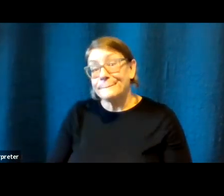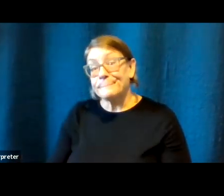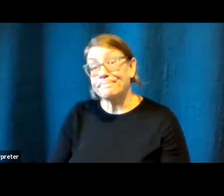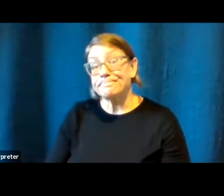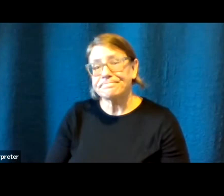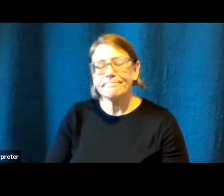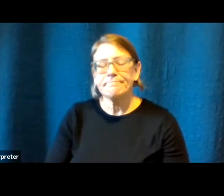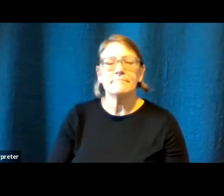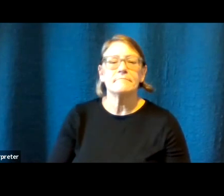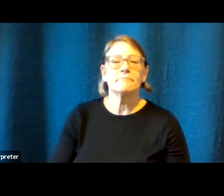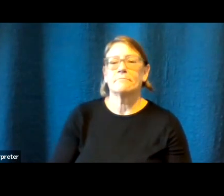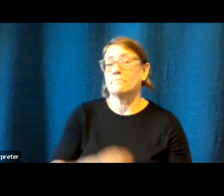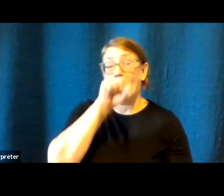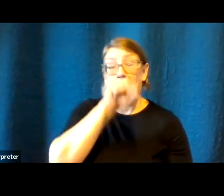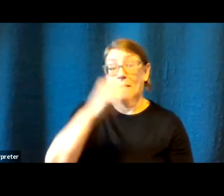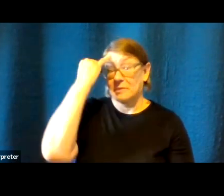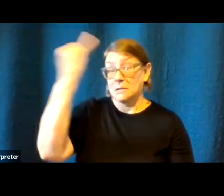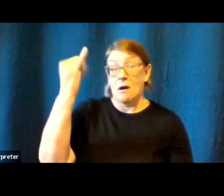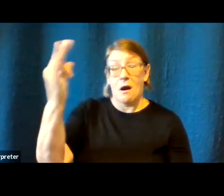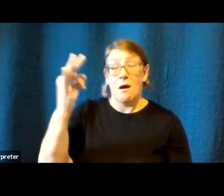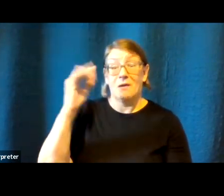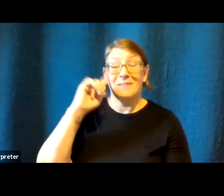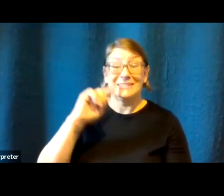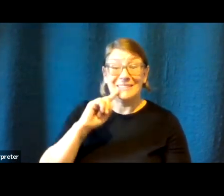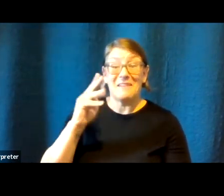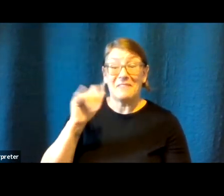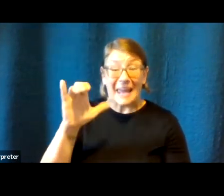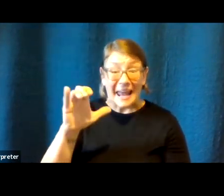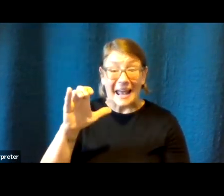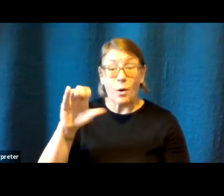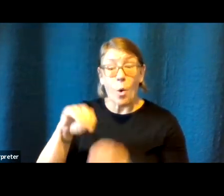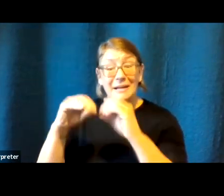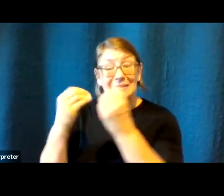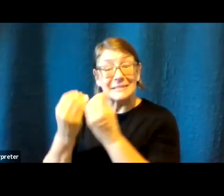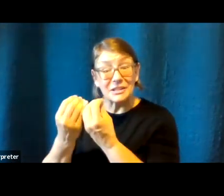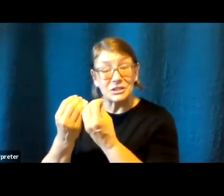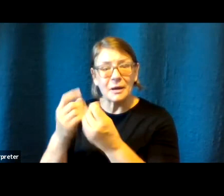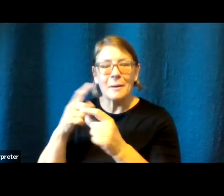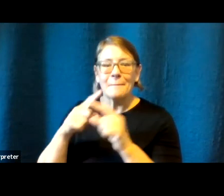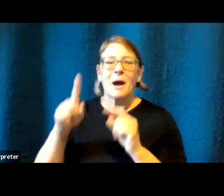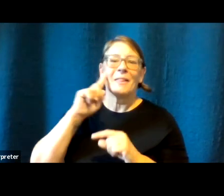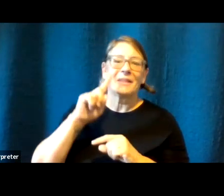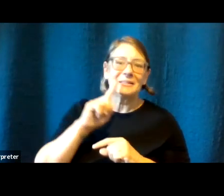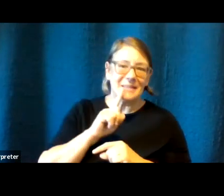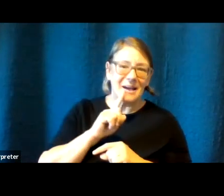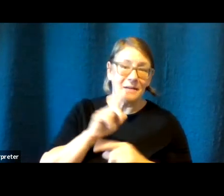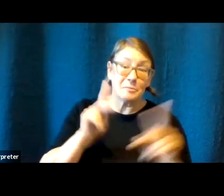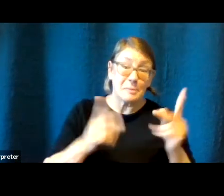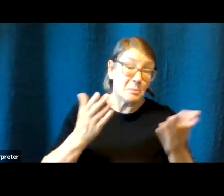So I love the idea of a Deaf Inc. type organization, but the deaf constituency may feel